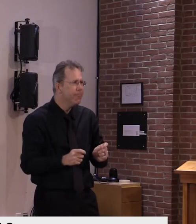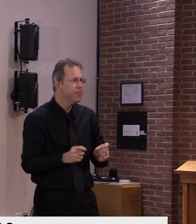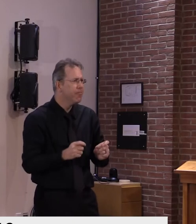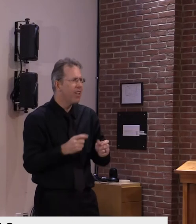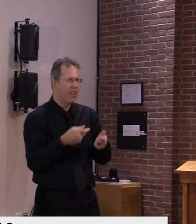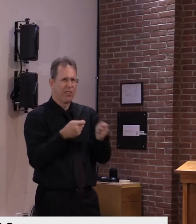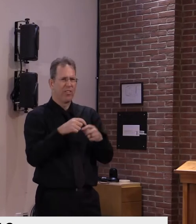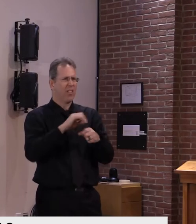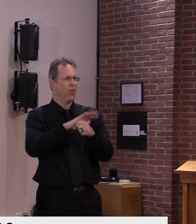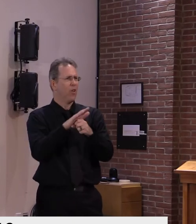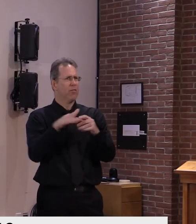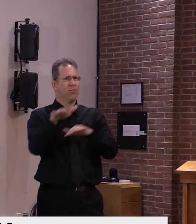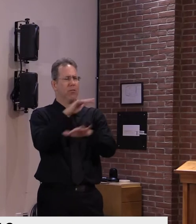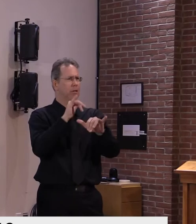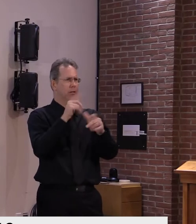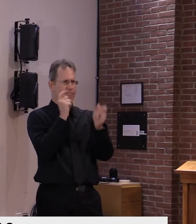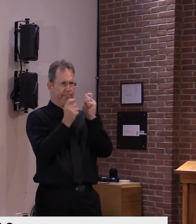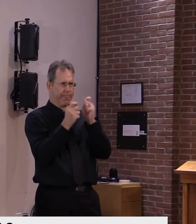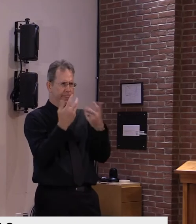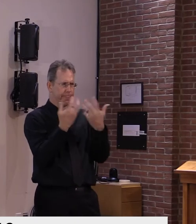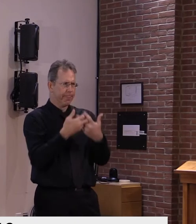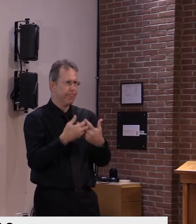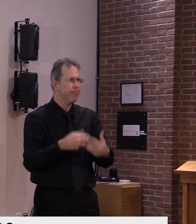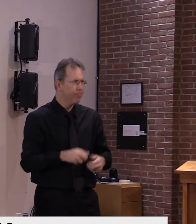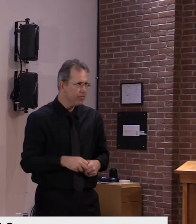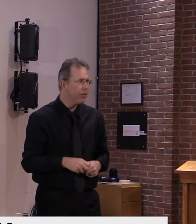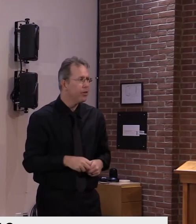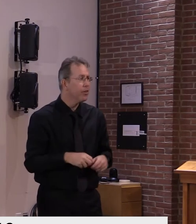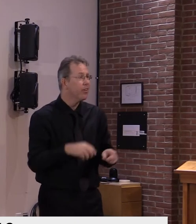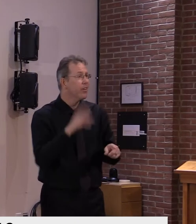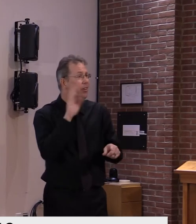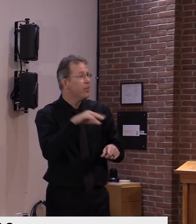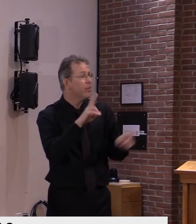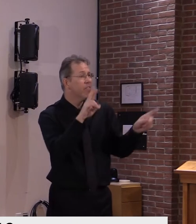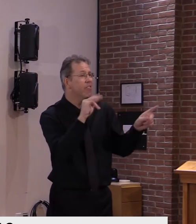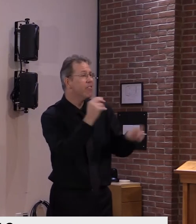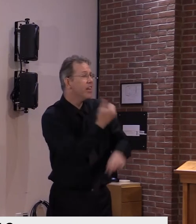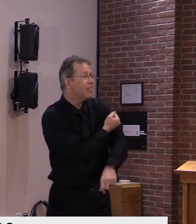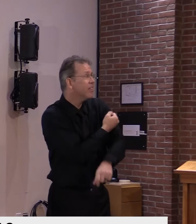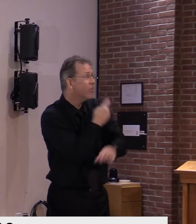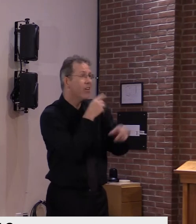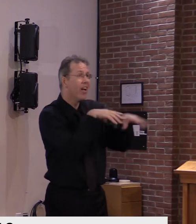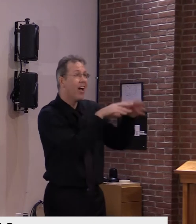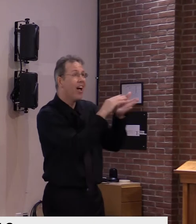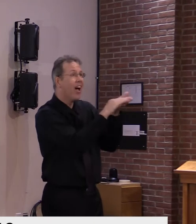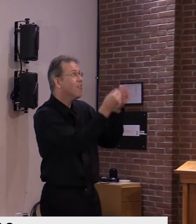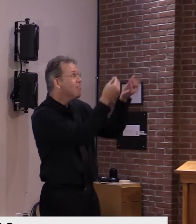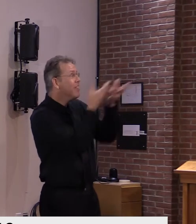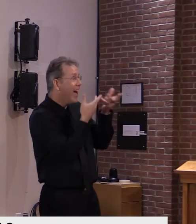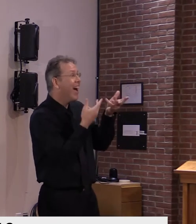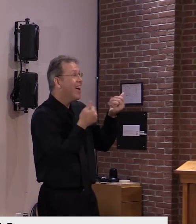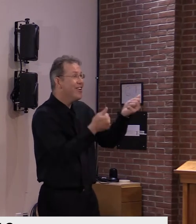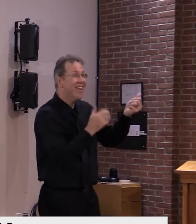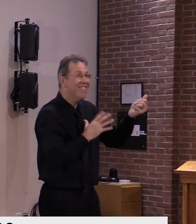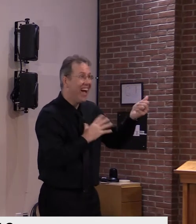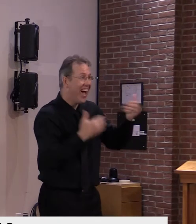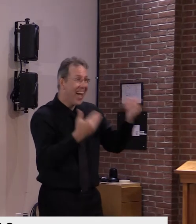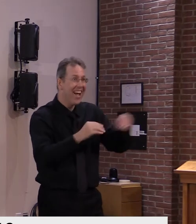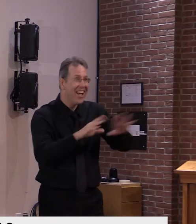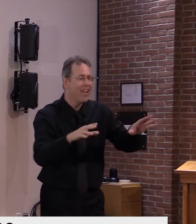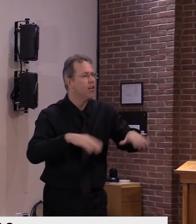vaccine, we know that not every person's gonna get the vaccine before Christmas. And there's going to be a number of months that go by